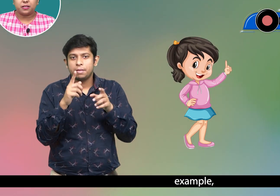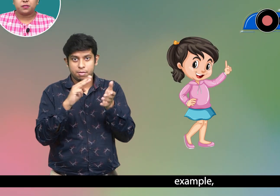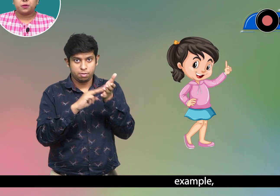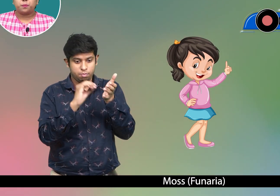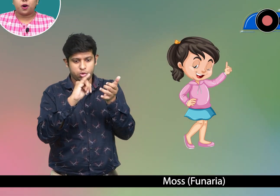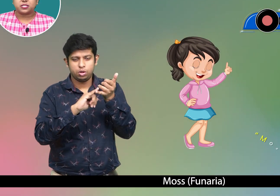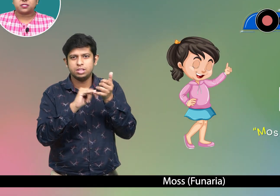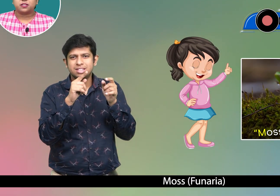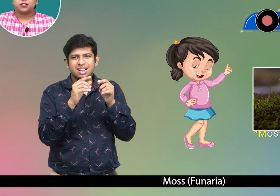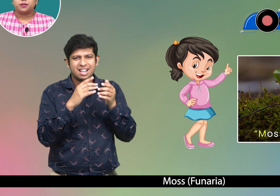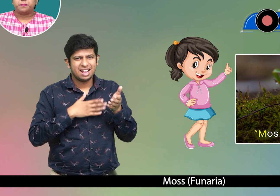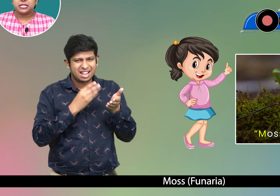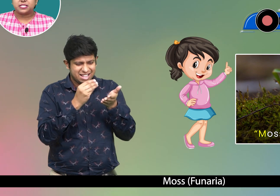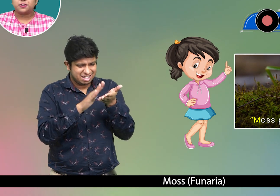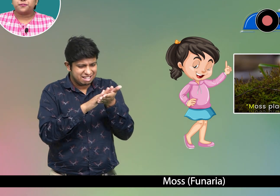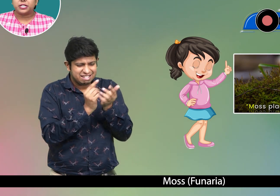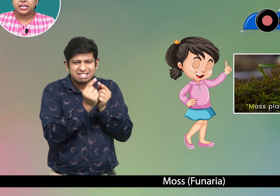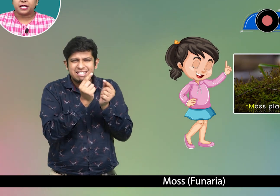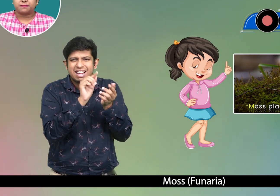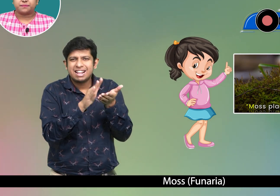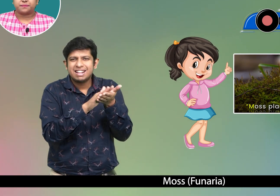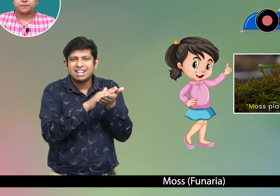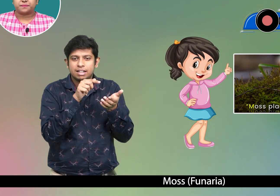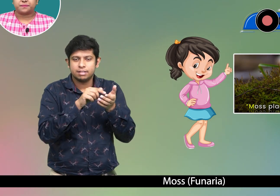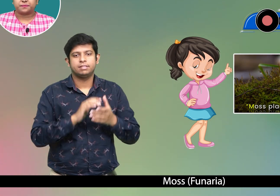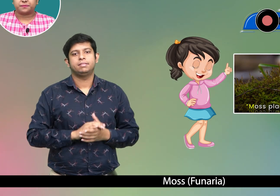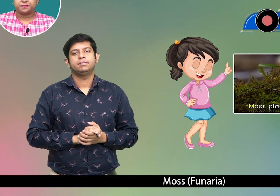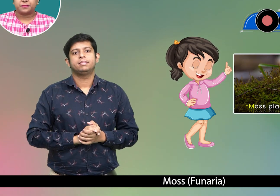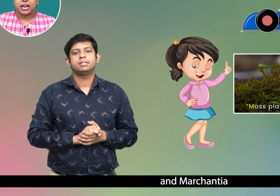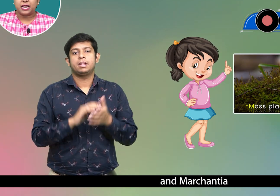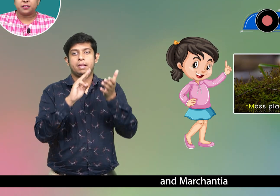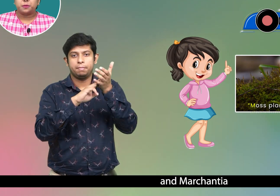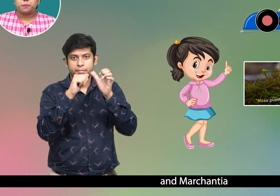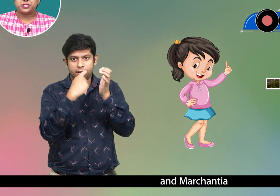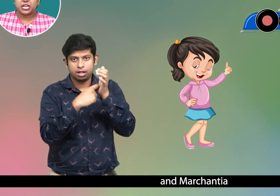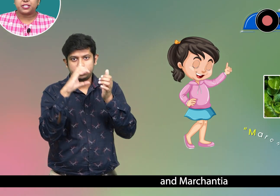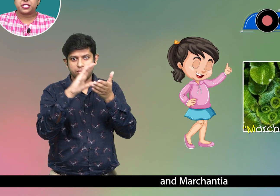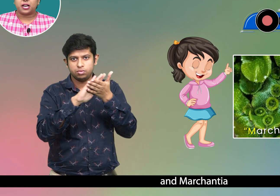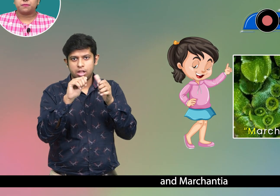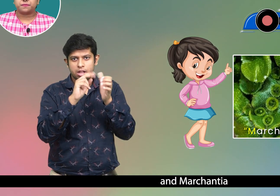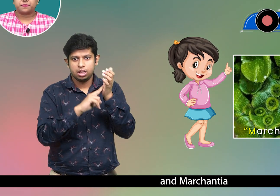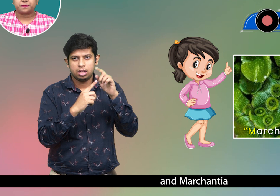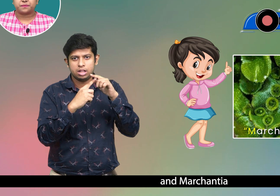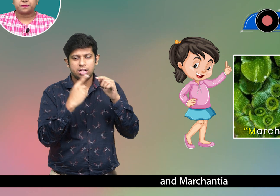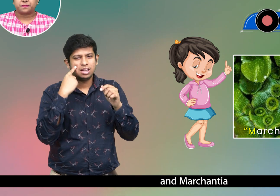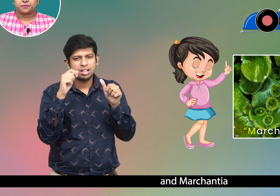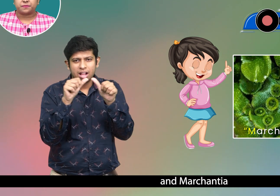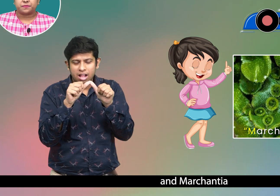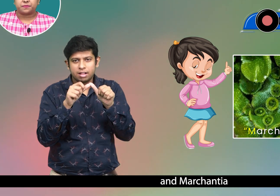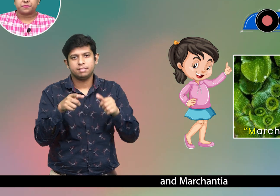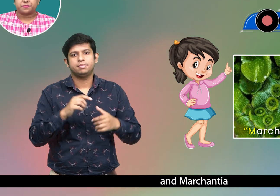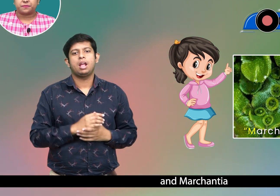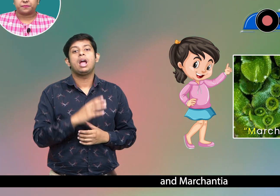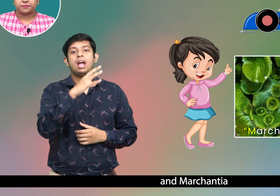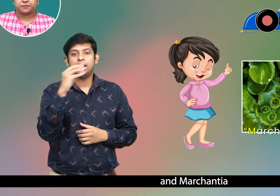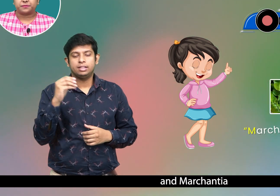Example: moss means funaria and Marchantia